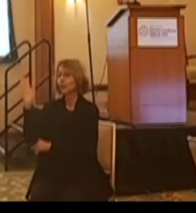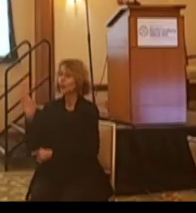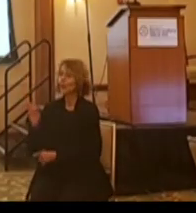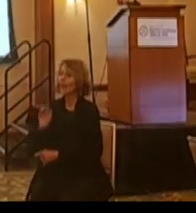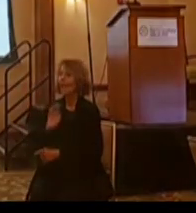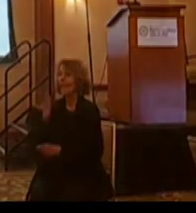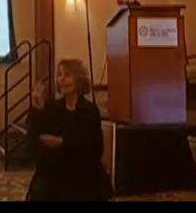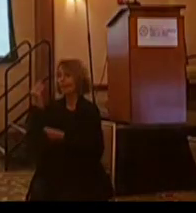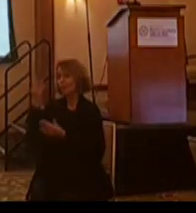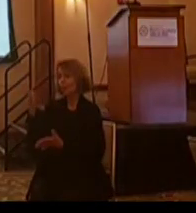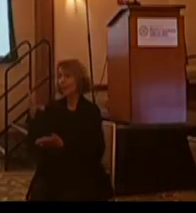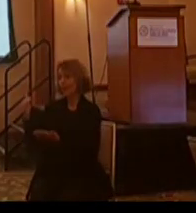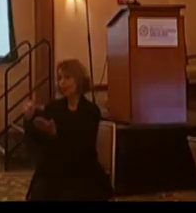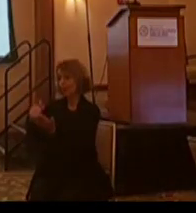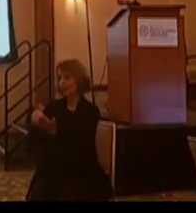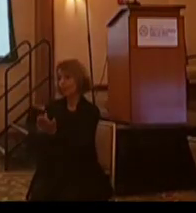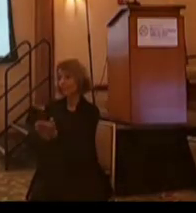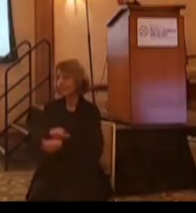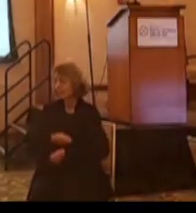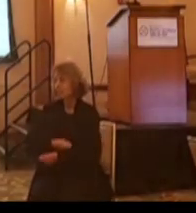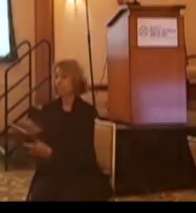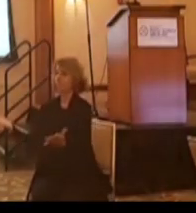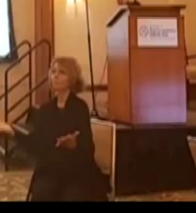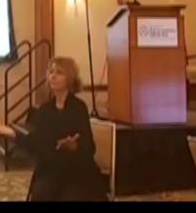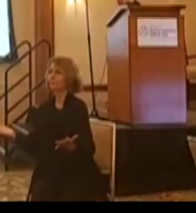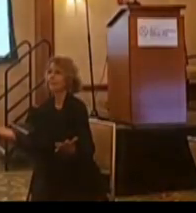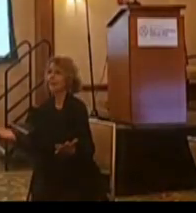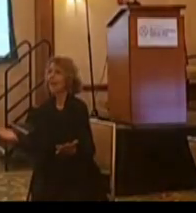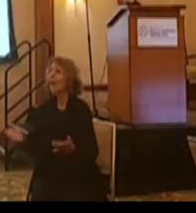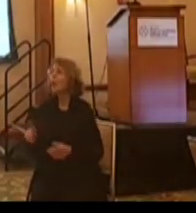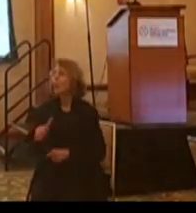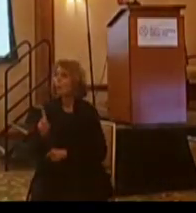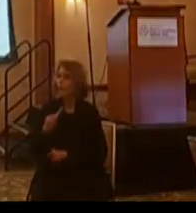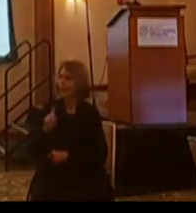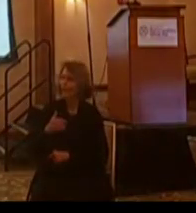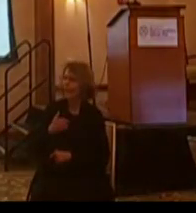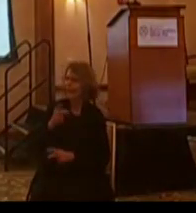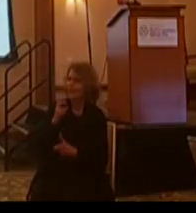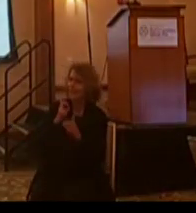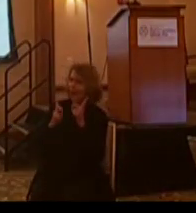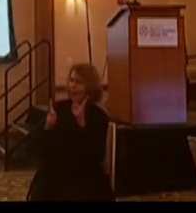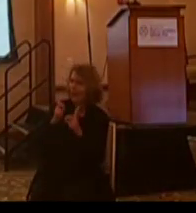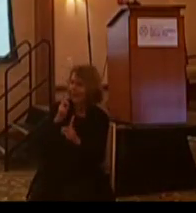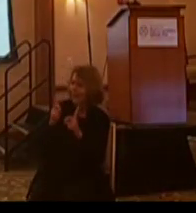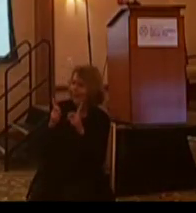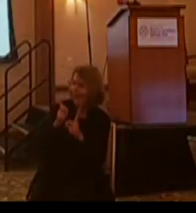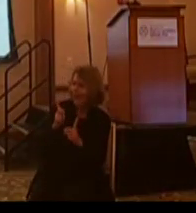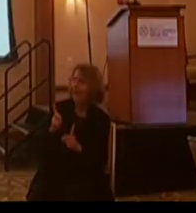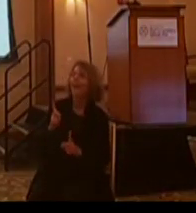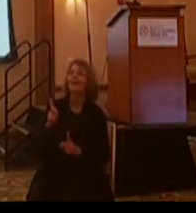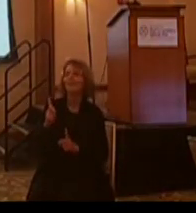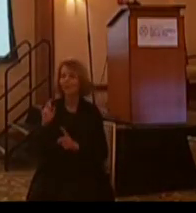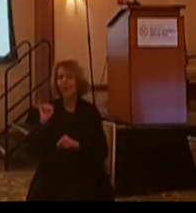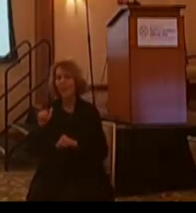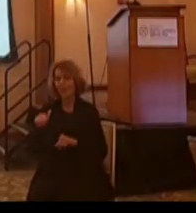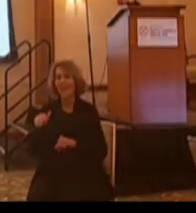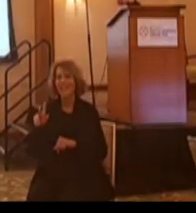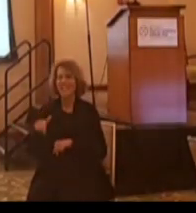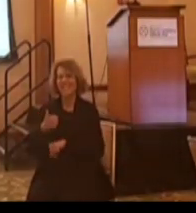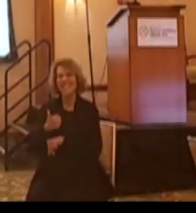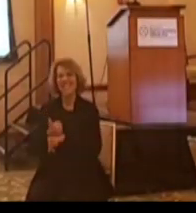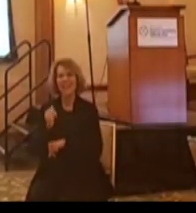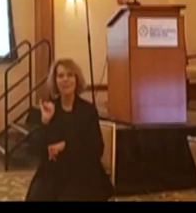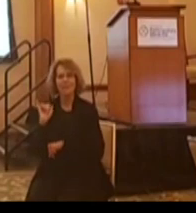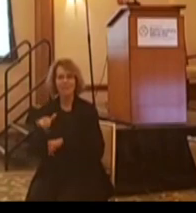but it doesn't necessarily kind of inspire this type of dialogue. And so we really designed this around helping people kind of